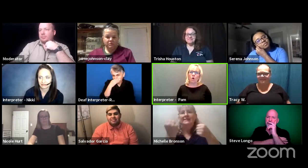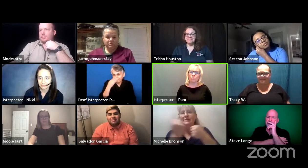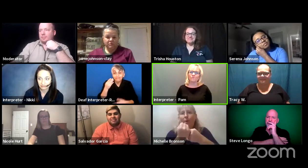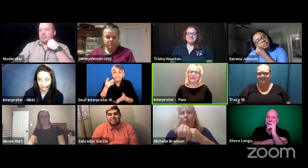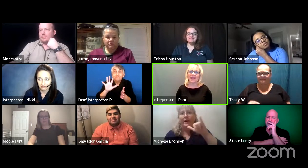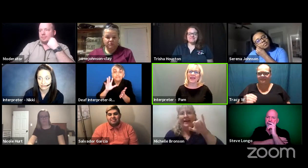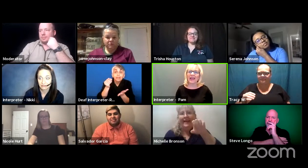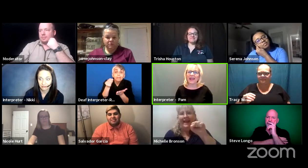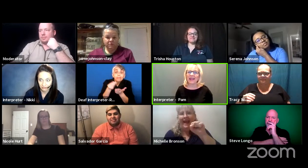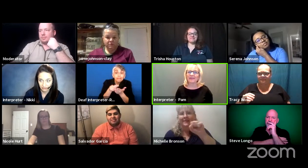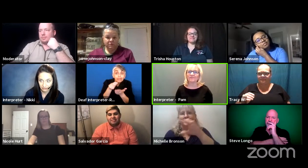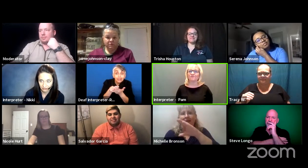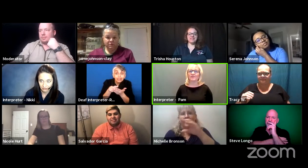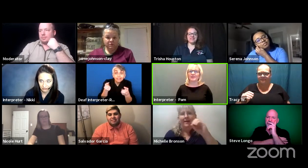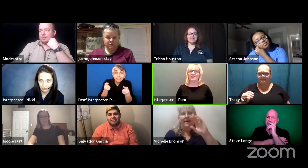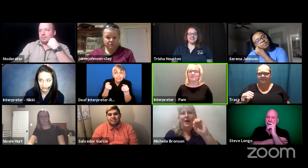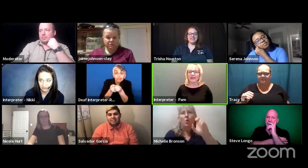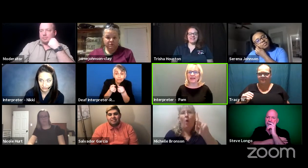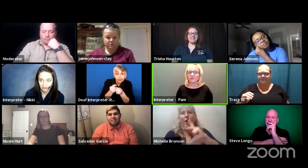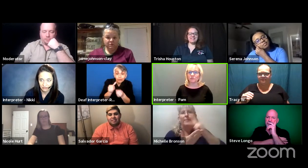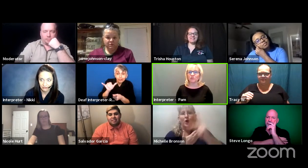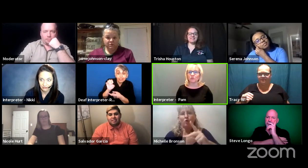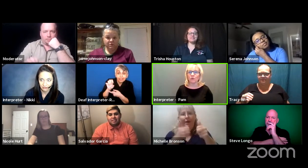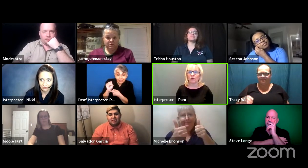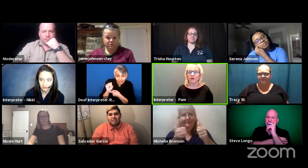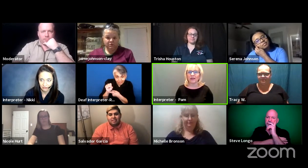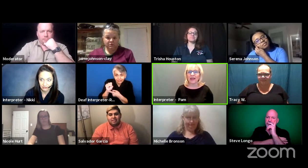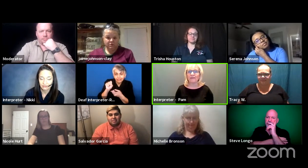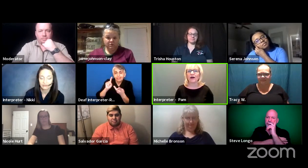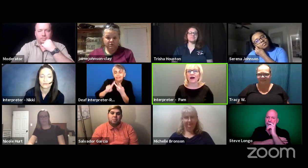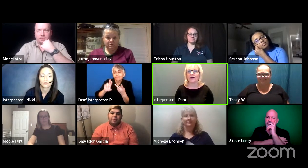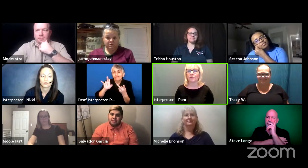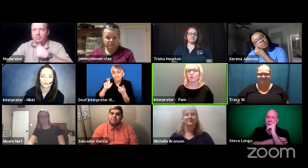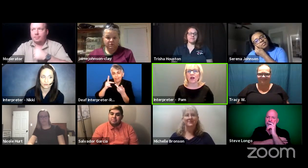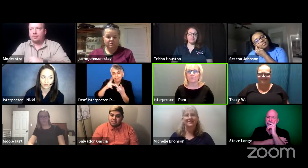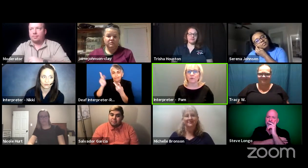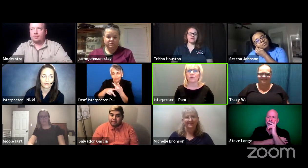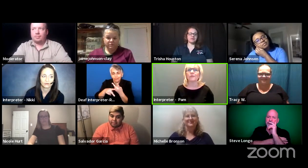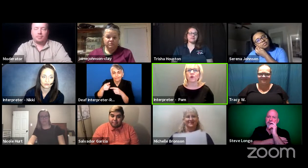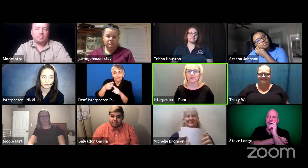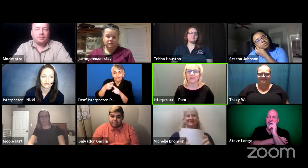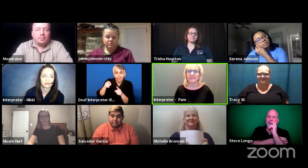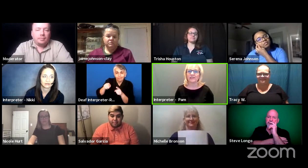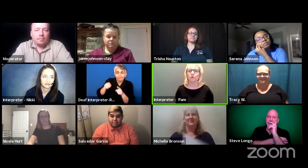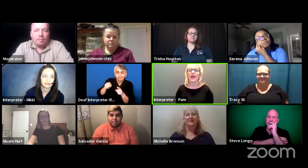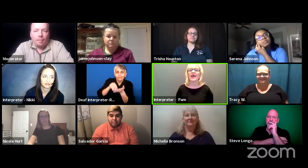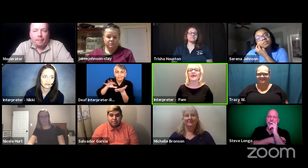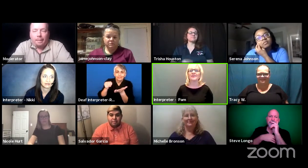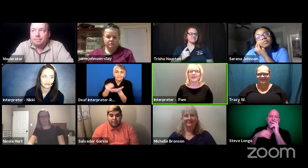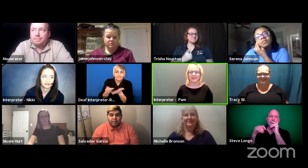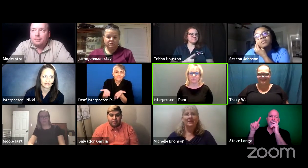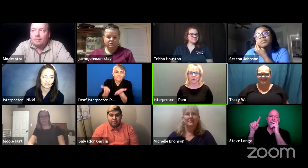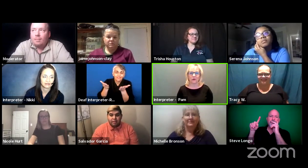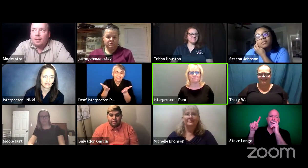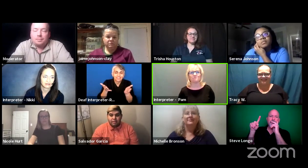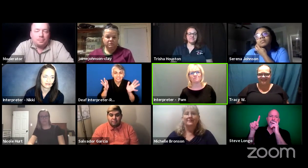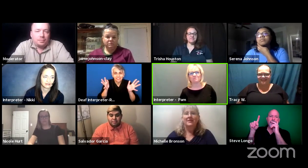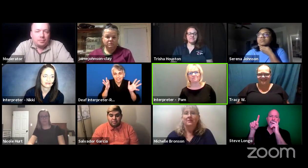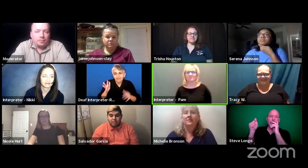Oh, and financial support for the ROC program will continue, and the YES program.